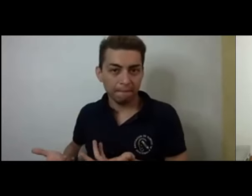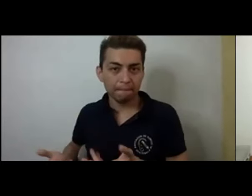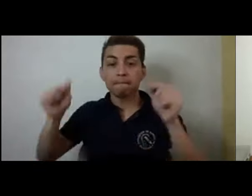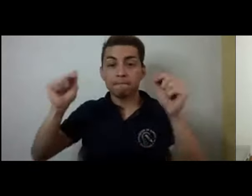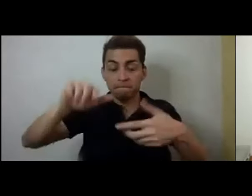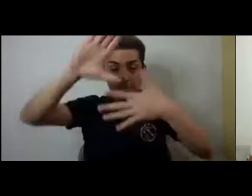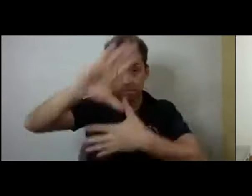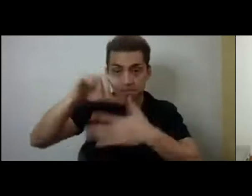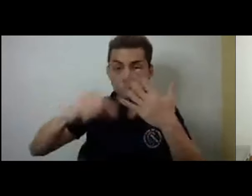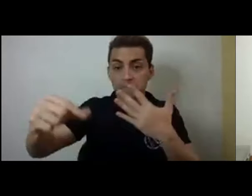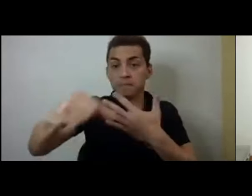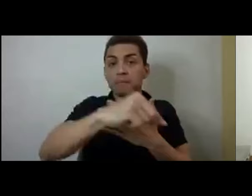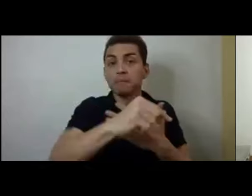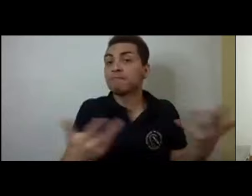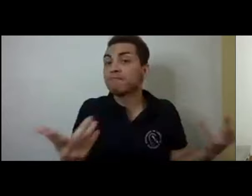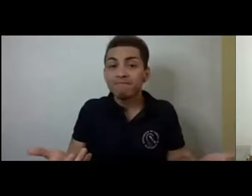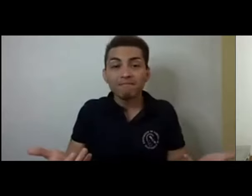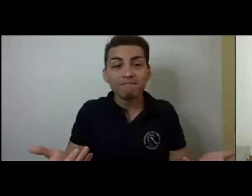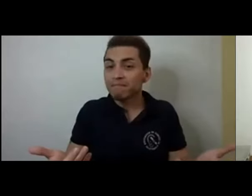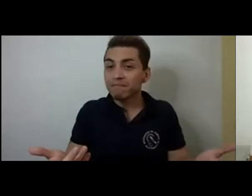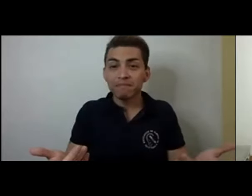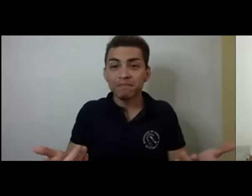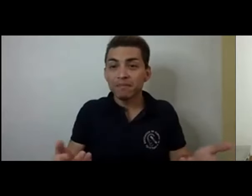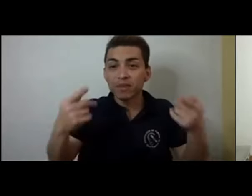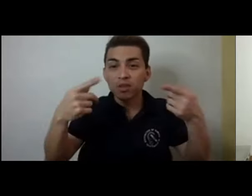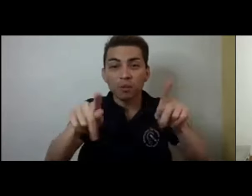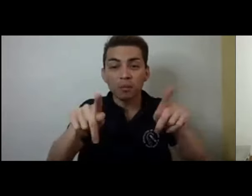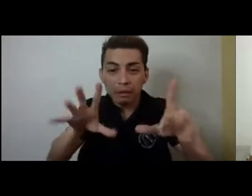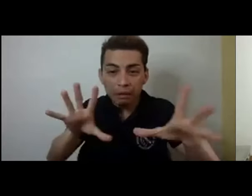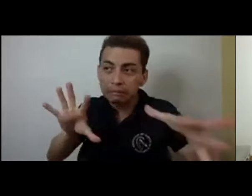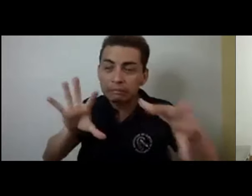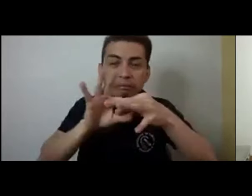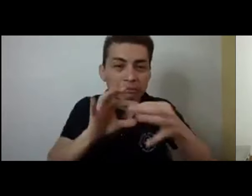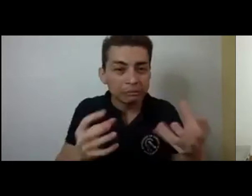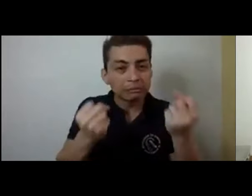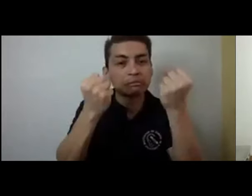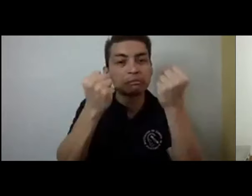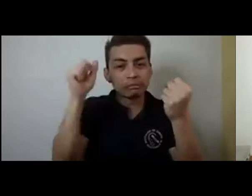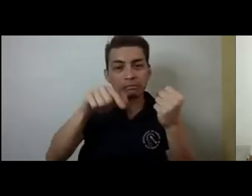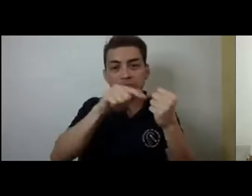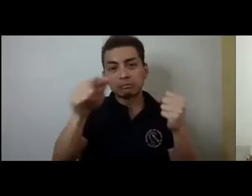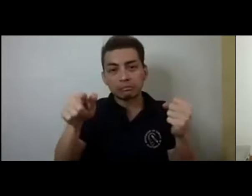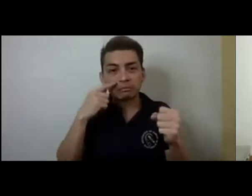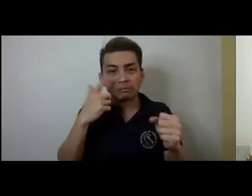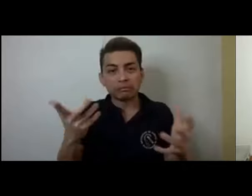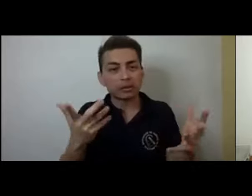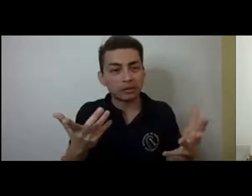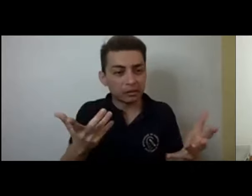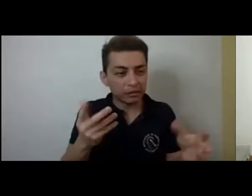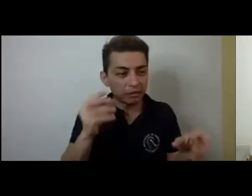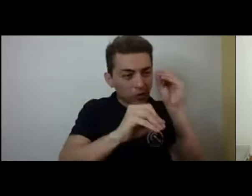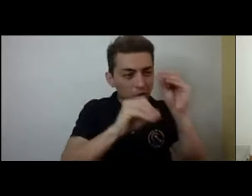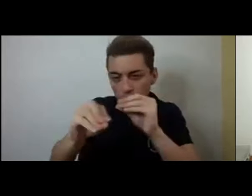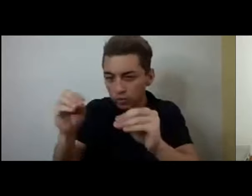other territories, is now given an unusual opportunity to engage other strategies to reinforce inclusion